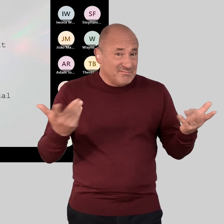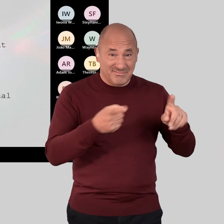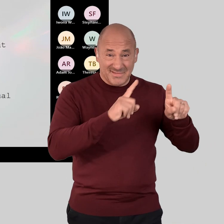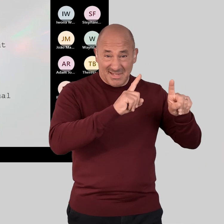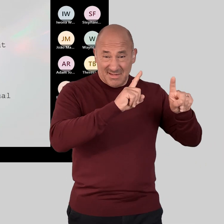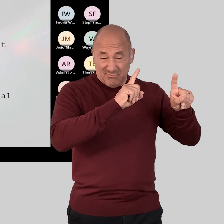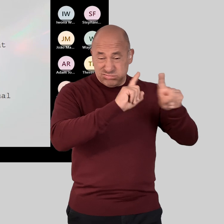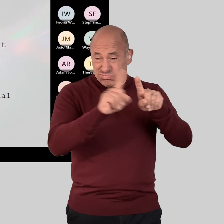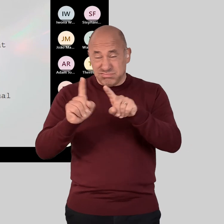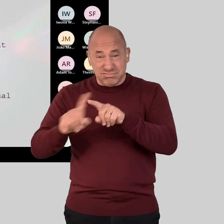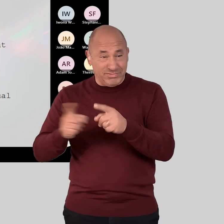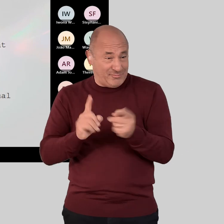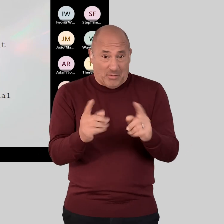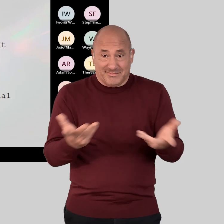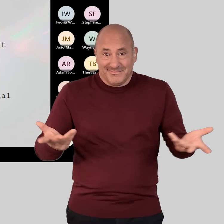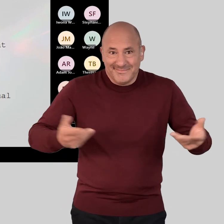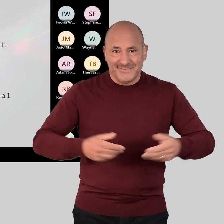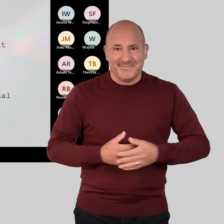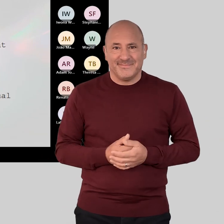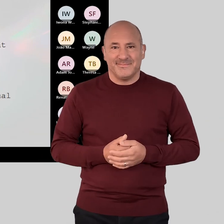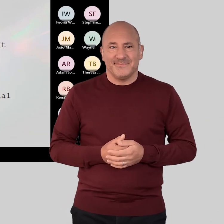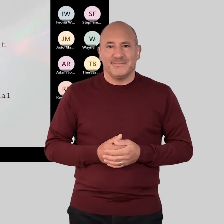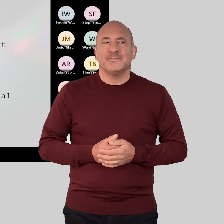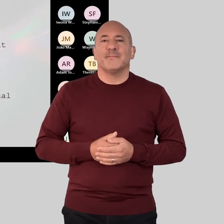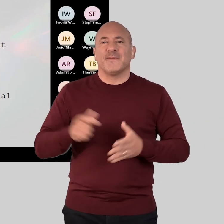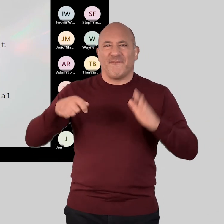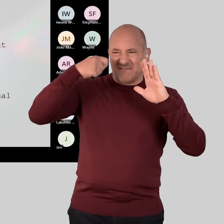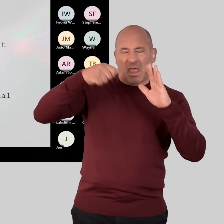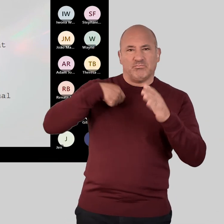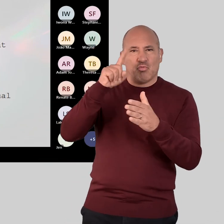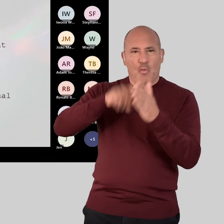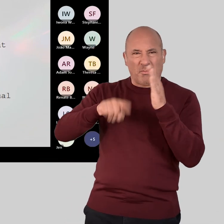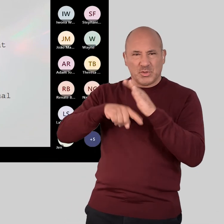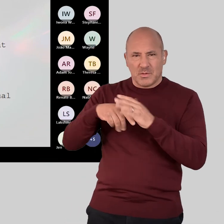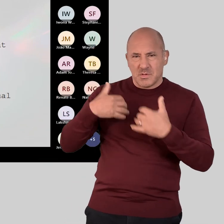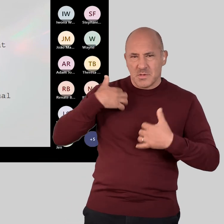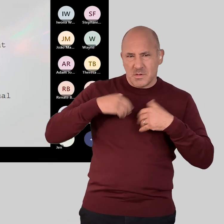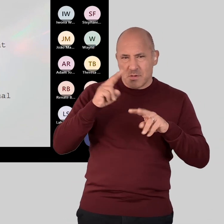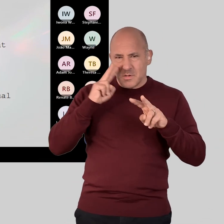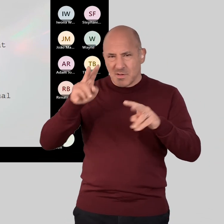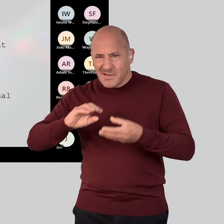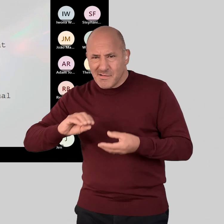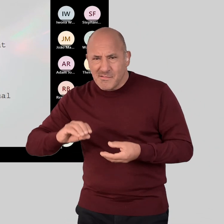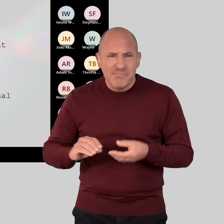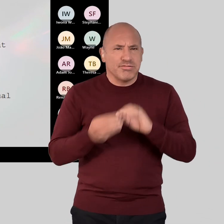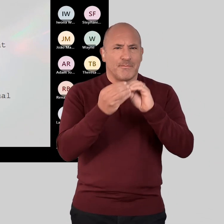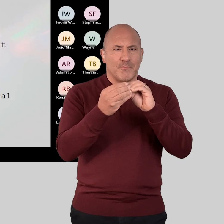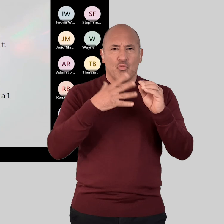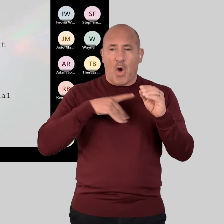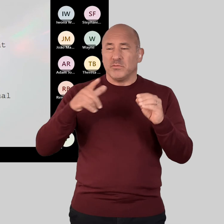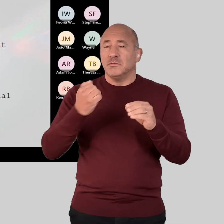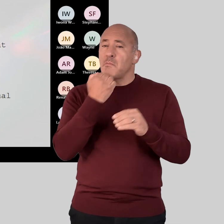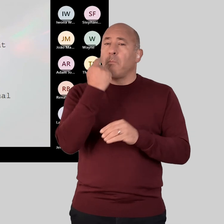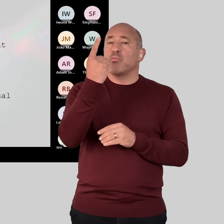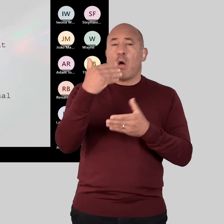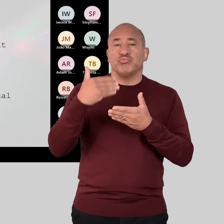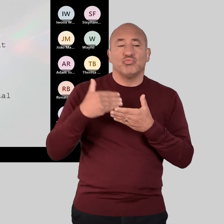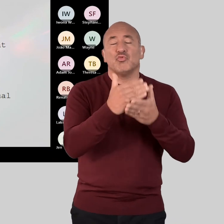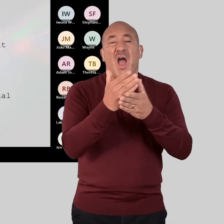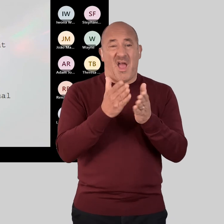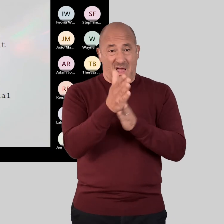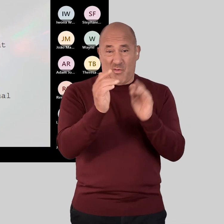online, so obviously that can refer to a whole range of different types of things. With the commissioned films, we were interested